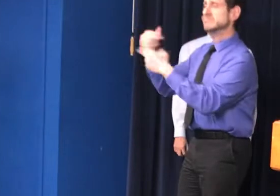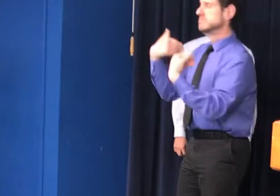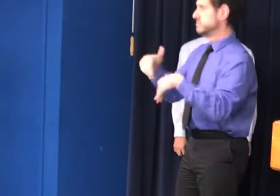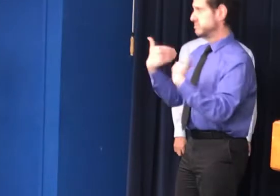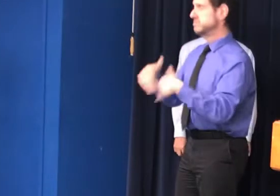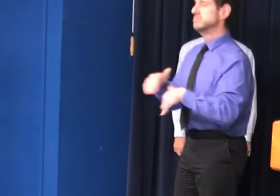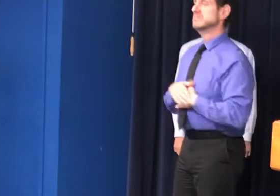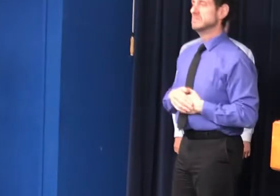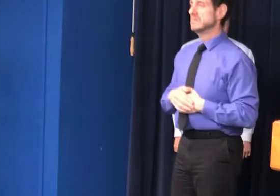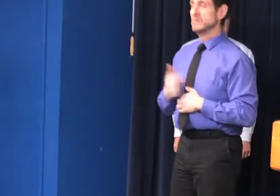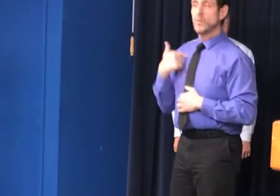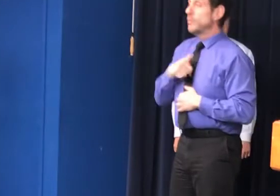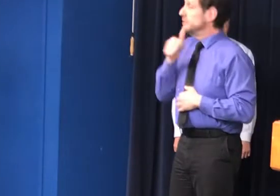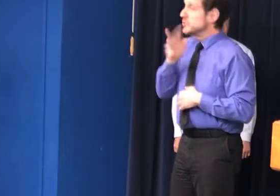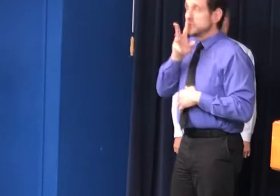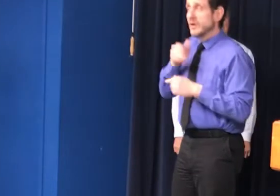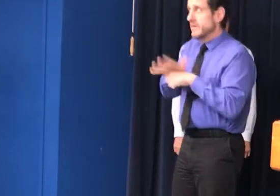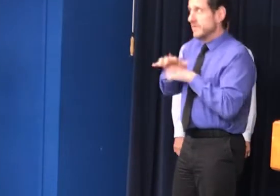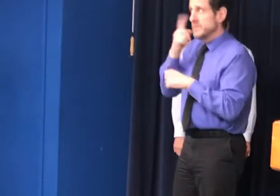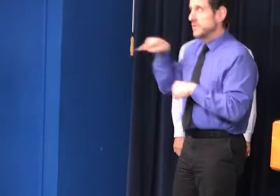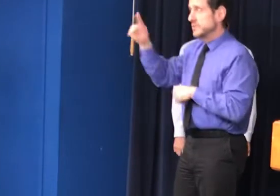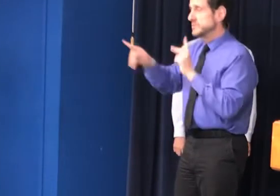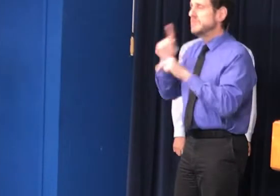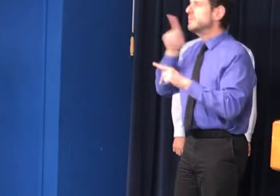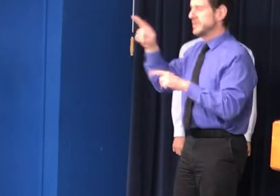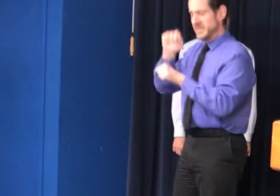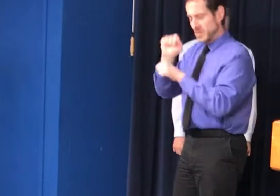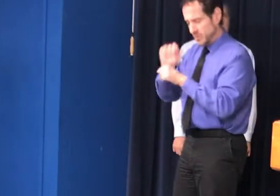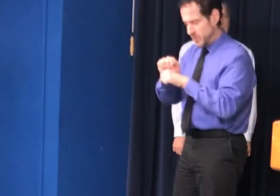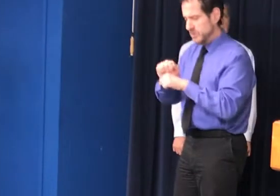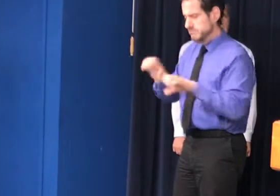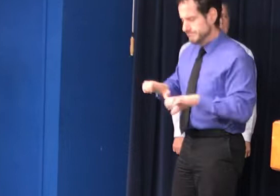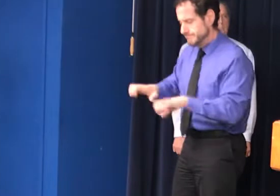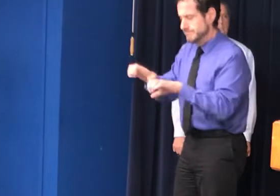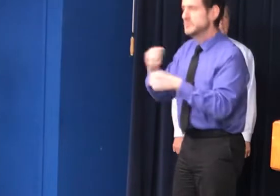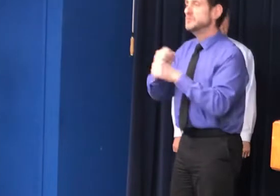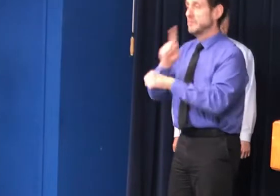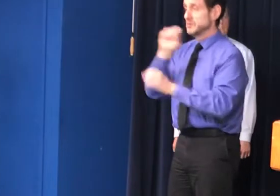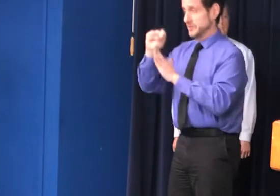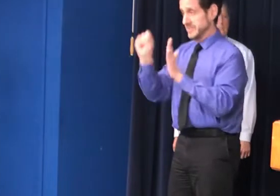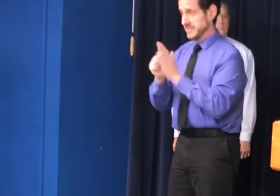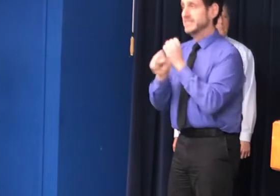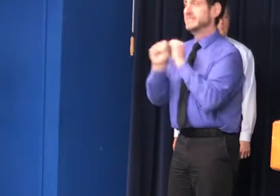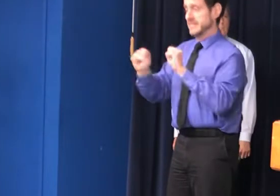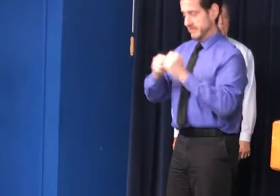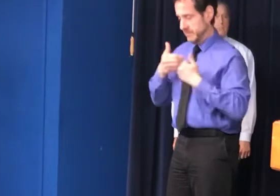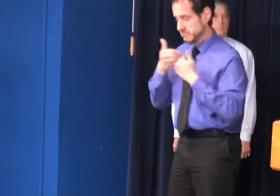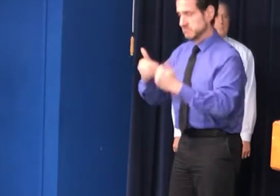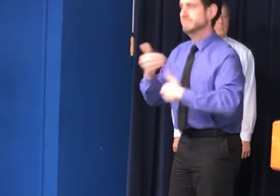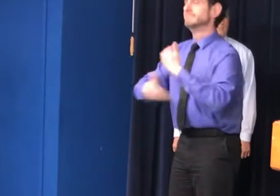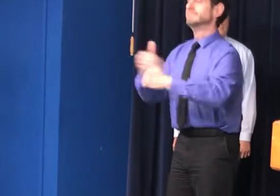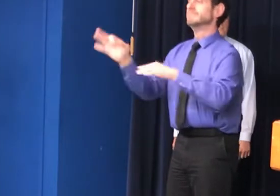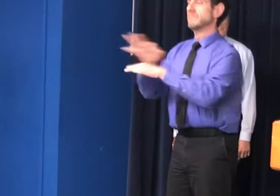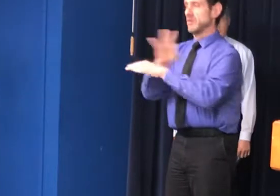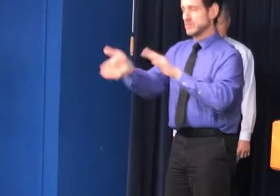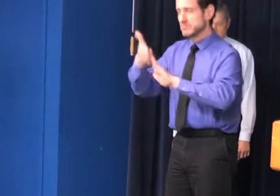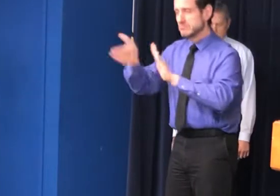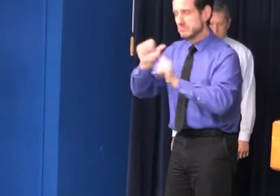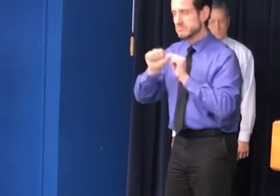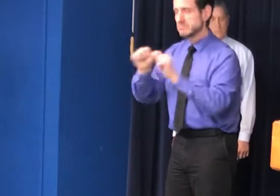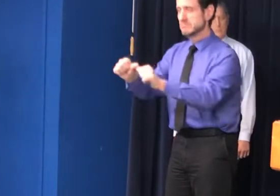fight, those who do the work behind the scenes to keep this state safely moving forward. And now I'd like